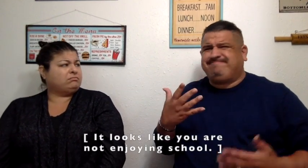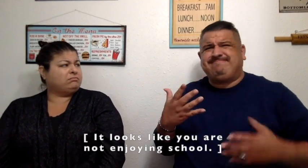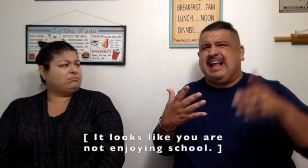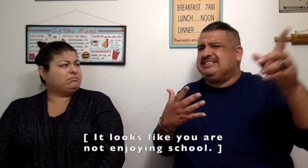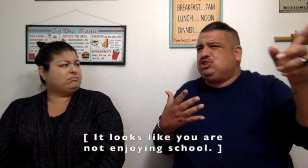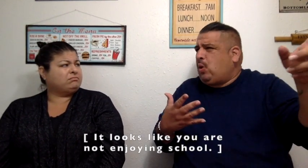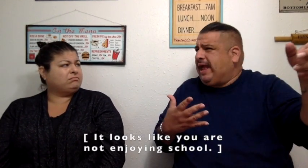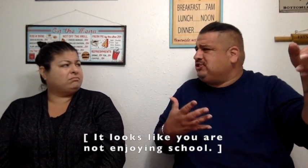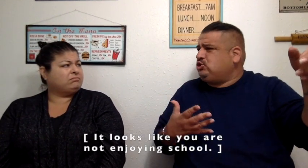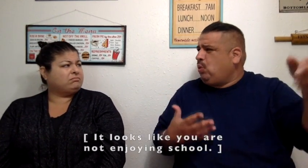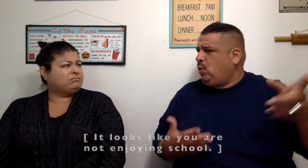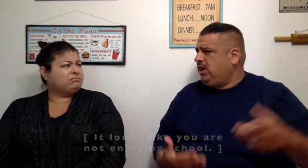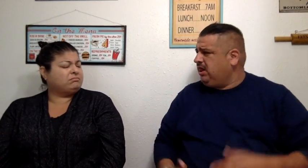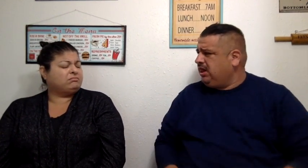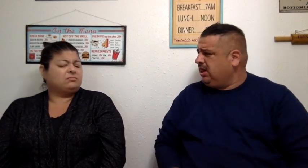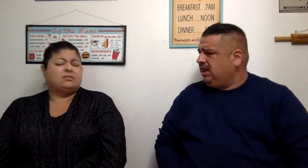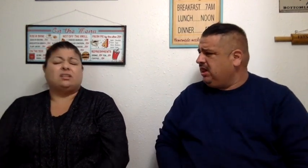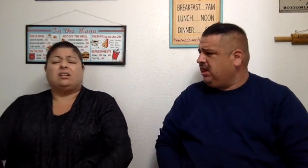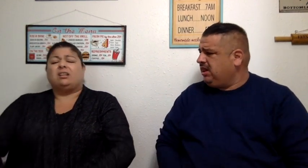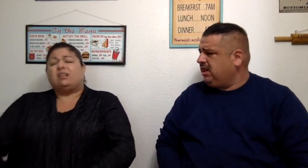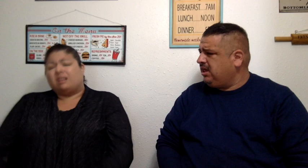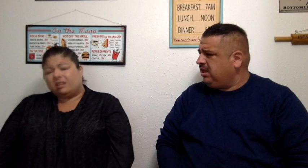It looks like that you are not enjoying school.